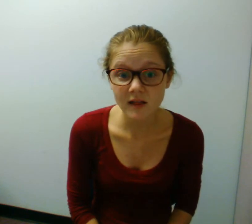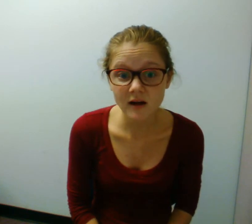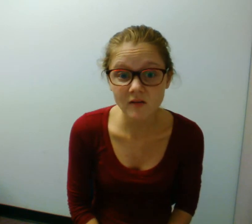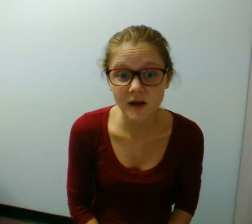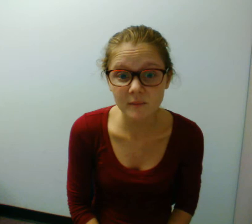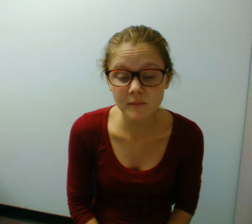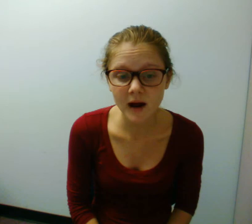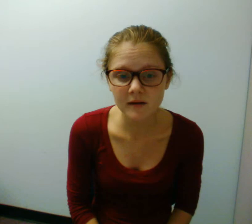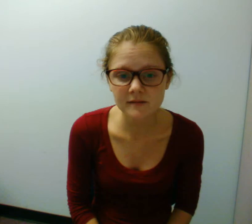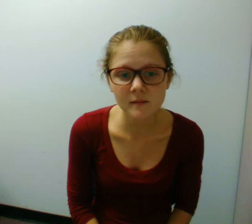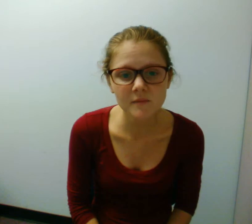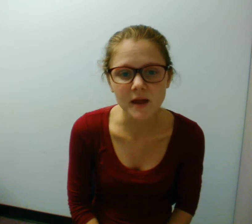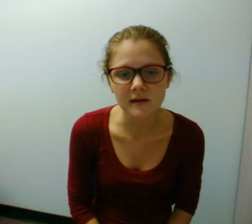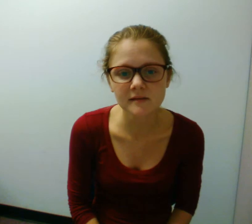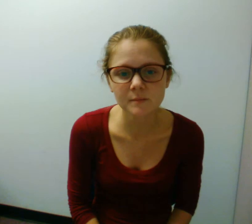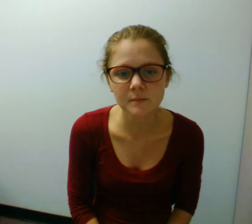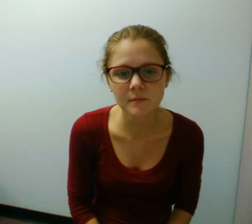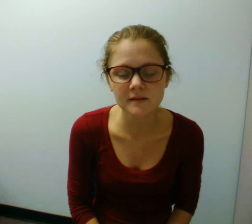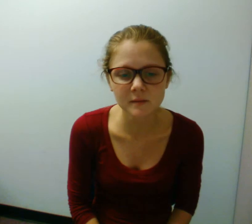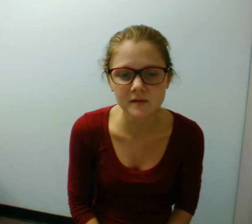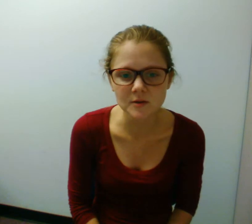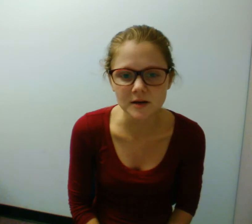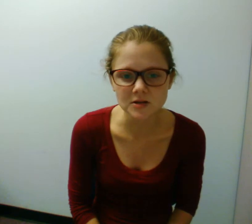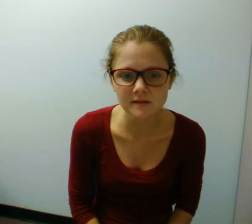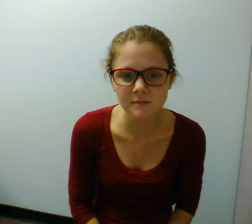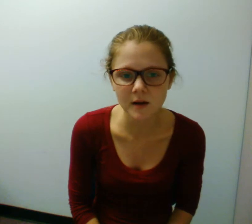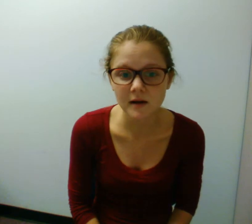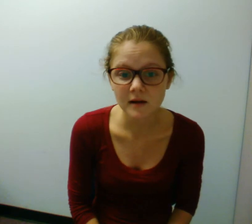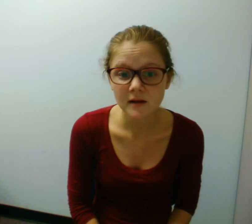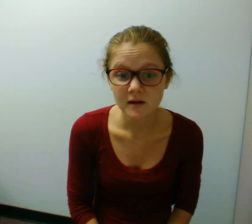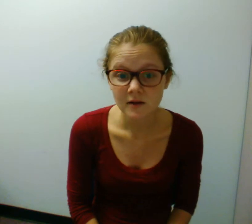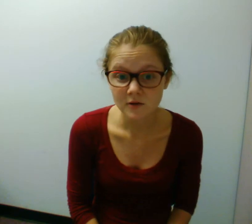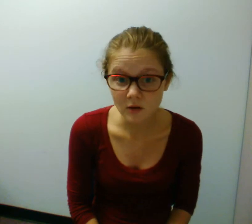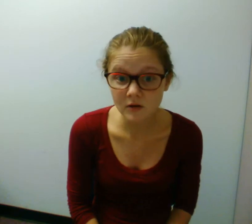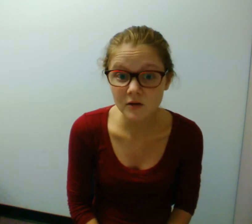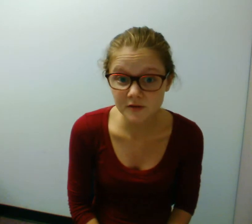allow them some things in some situations, but your